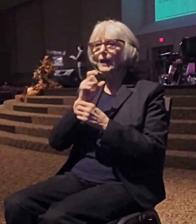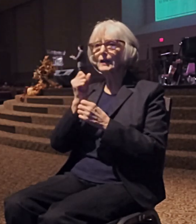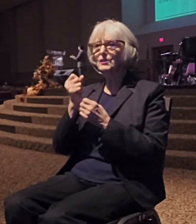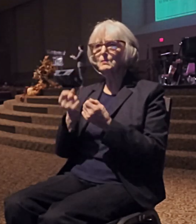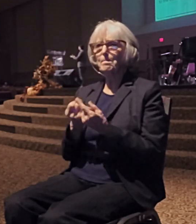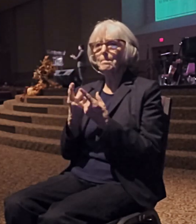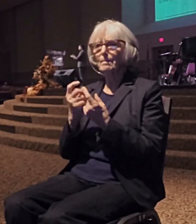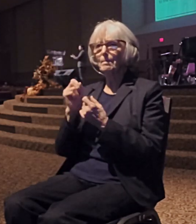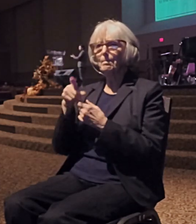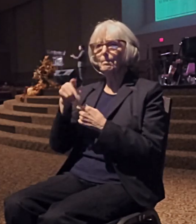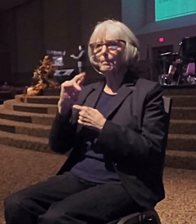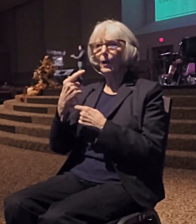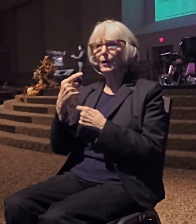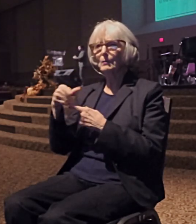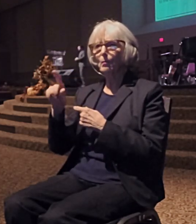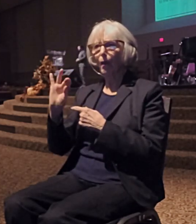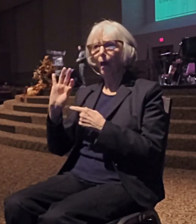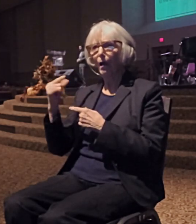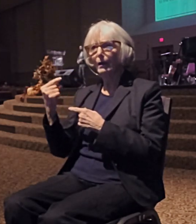room.